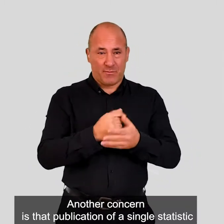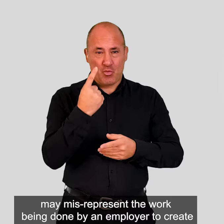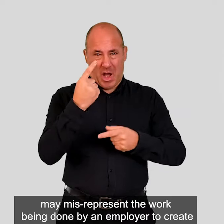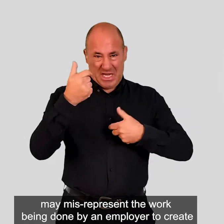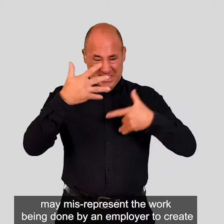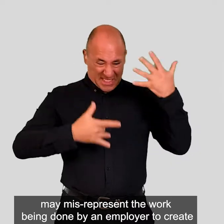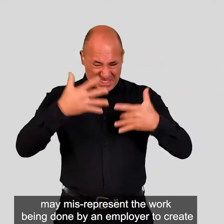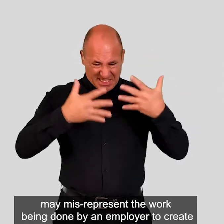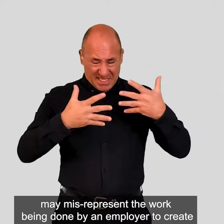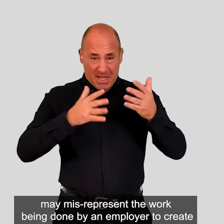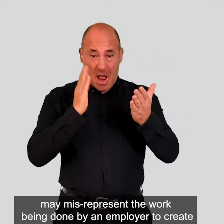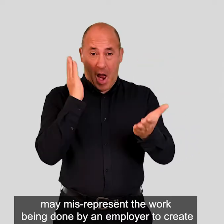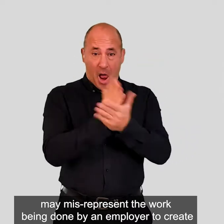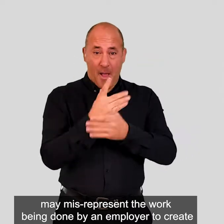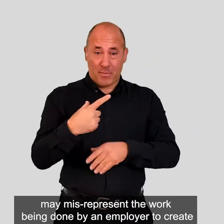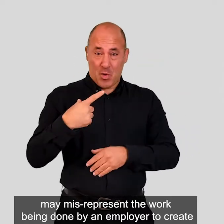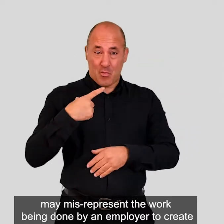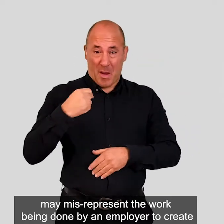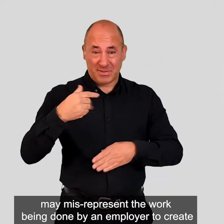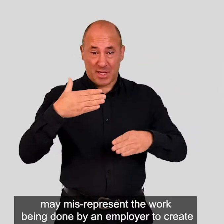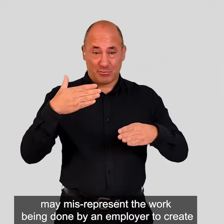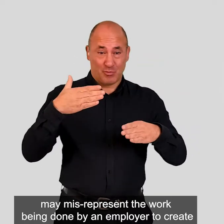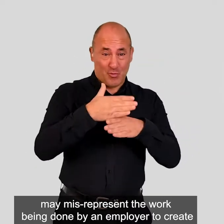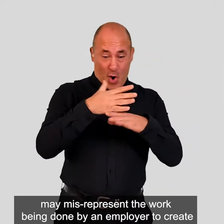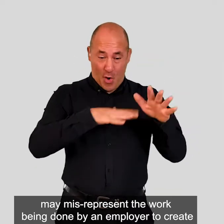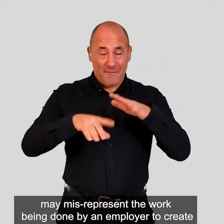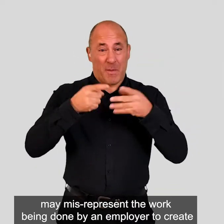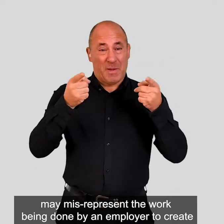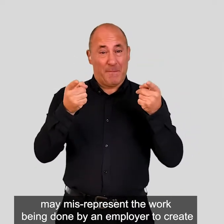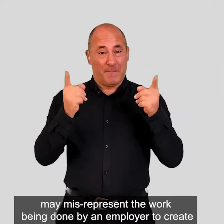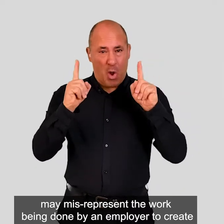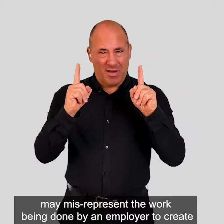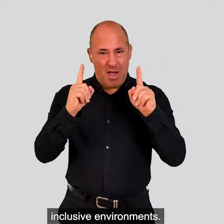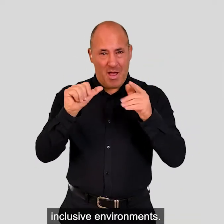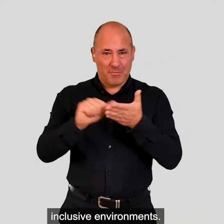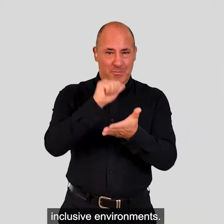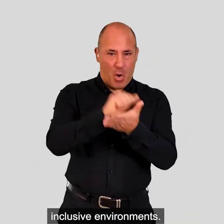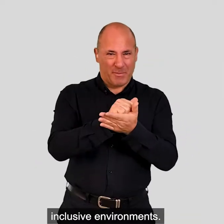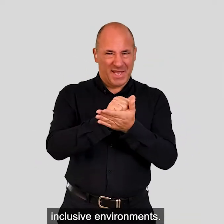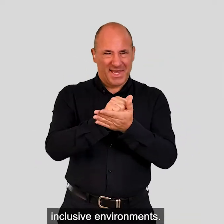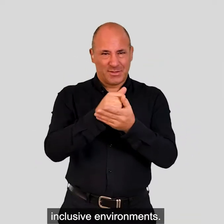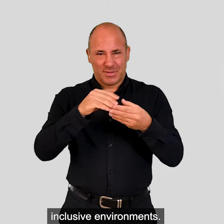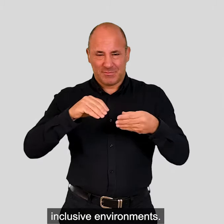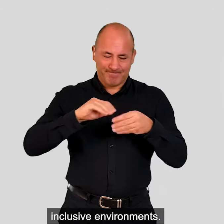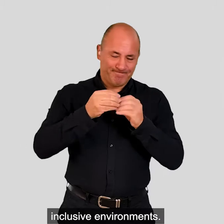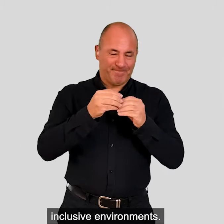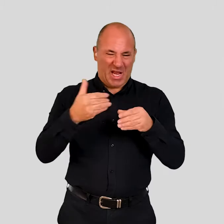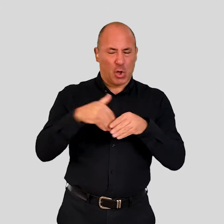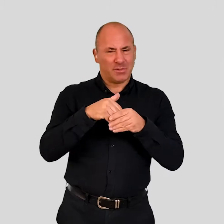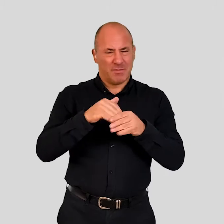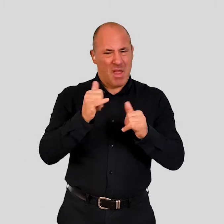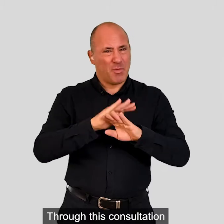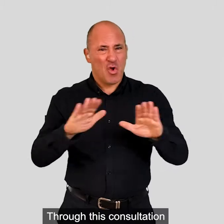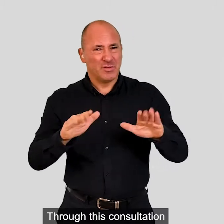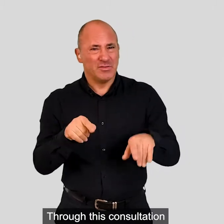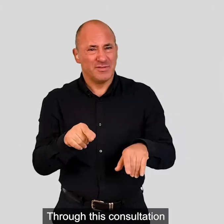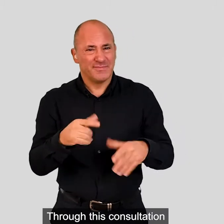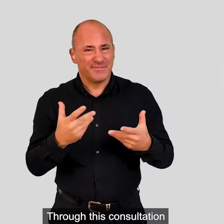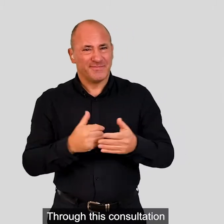may misrepresent the work being done by an employer to create inclusive environments. Through this